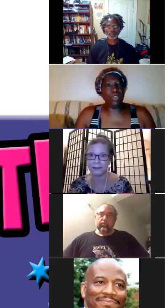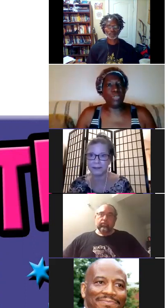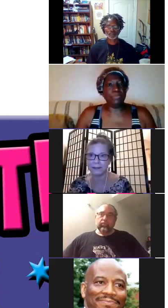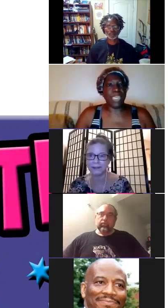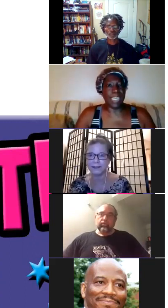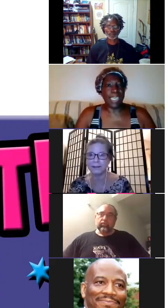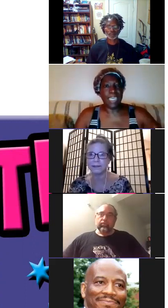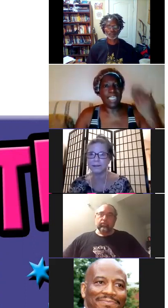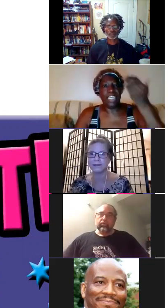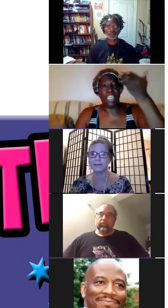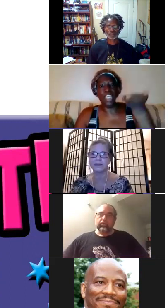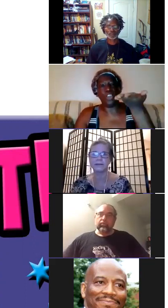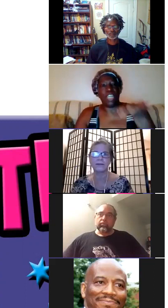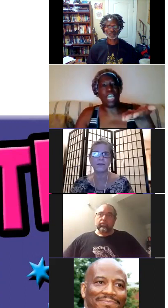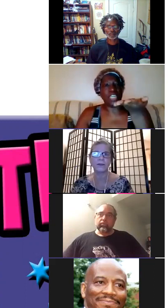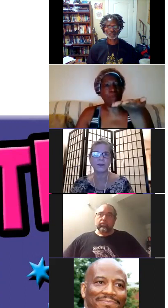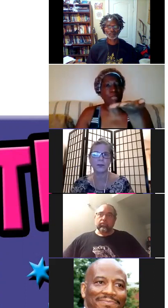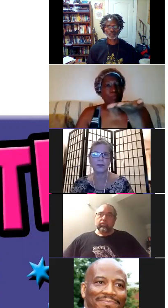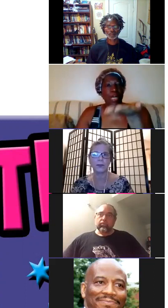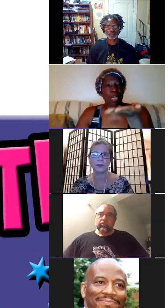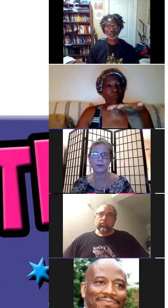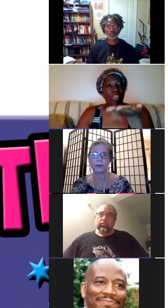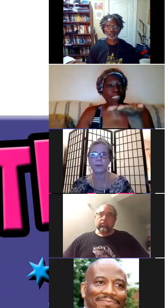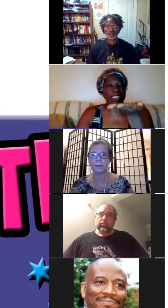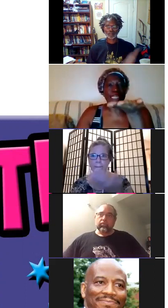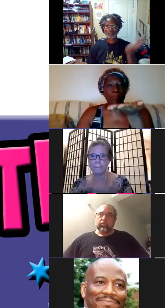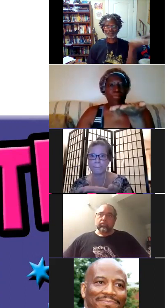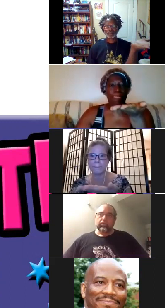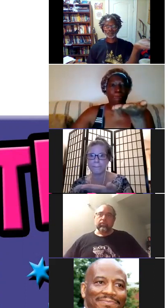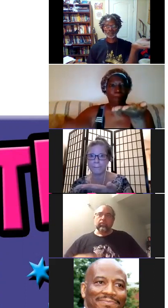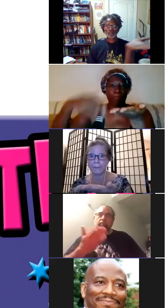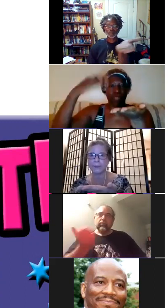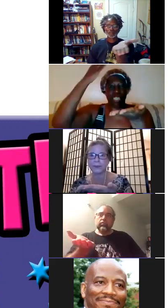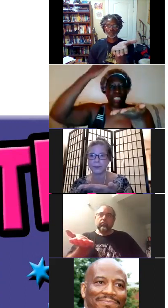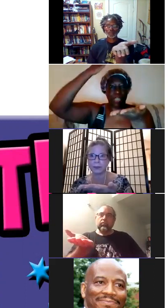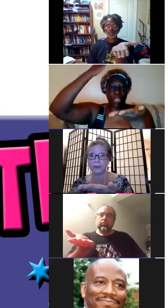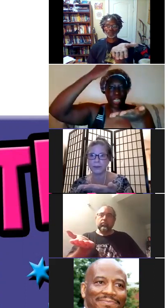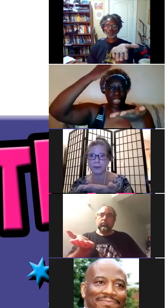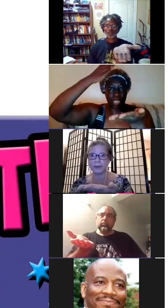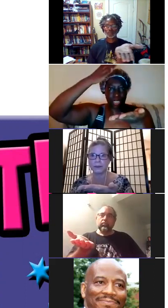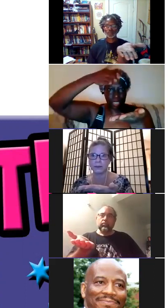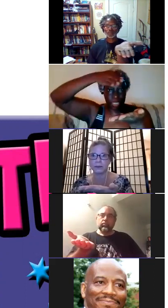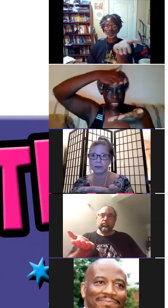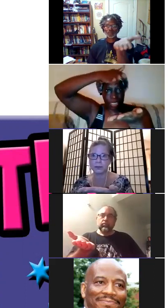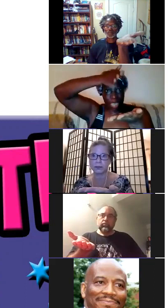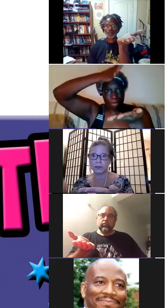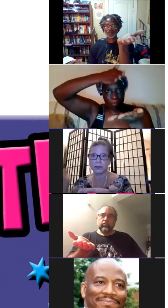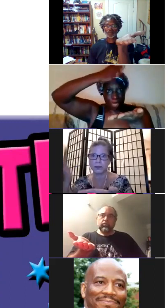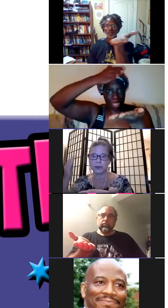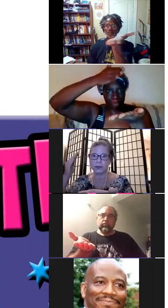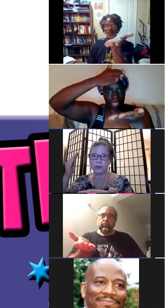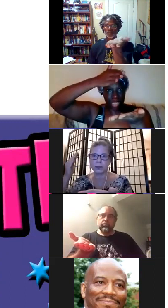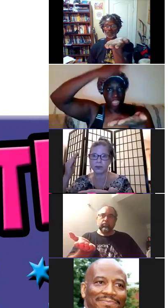Stop would be your non-dominant palm face up, your